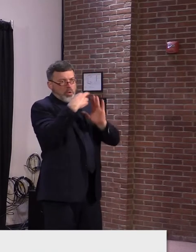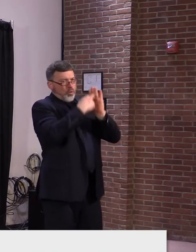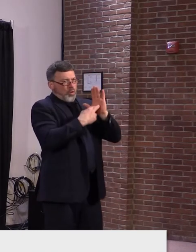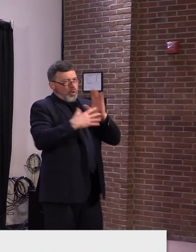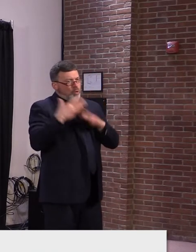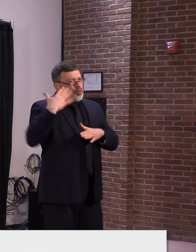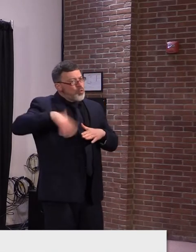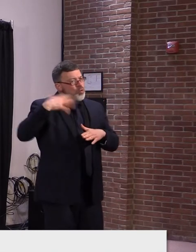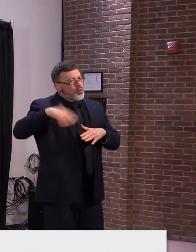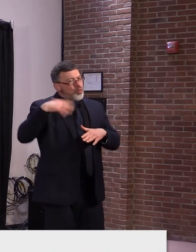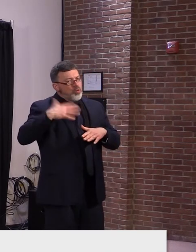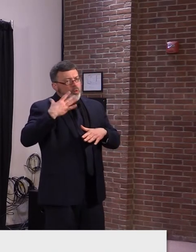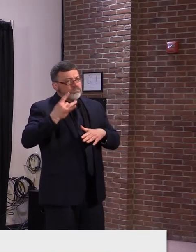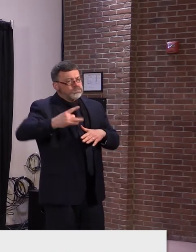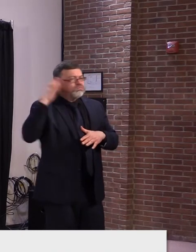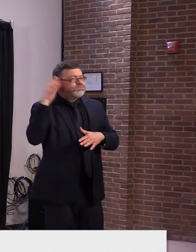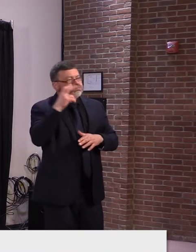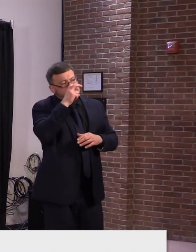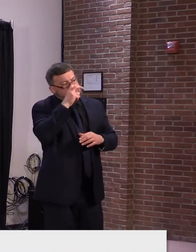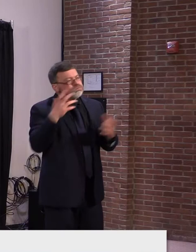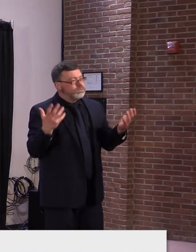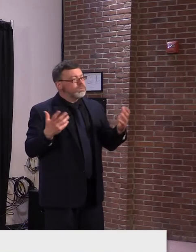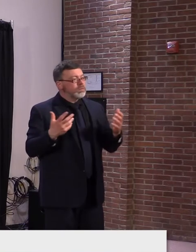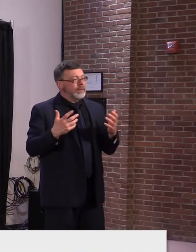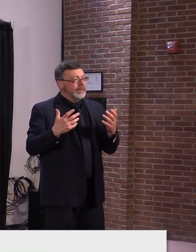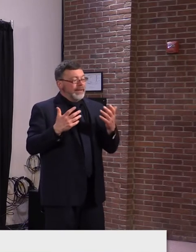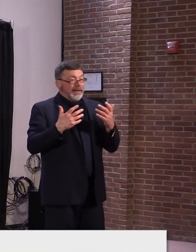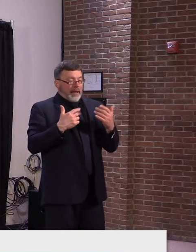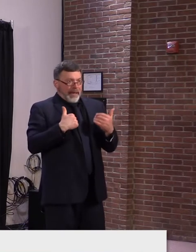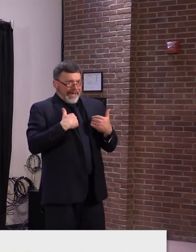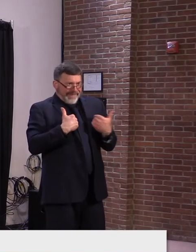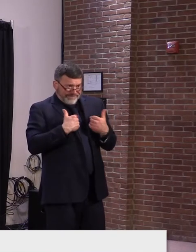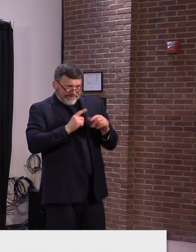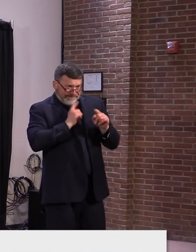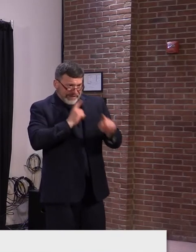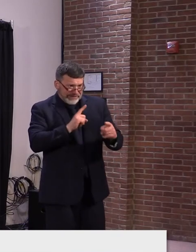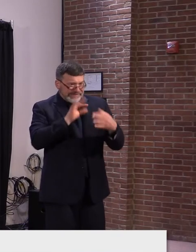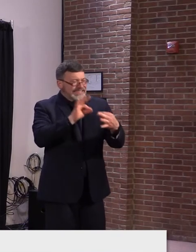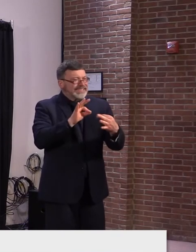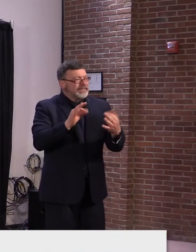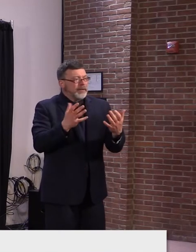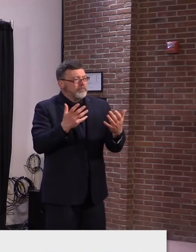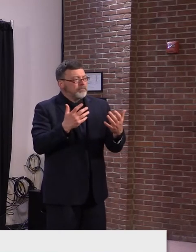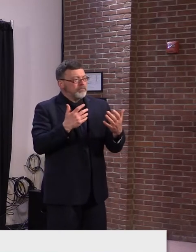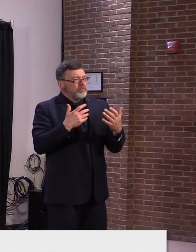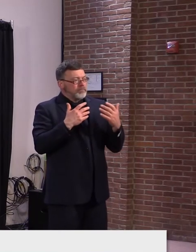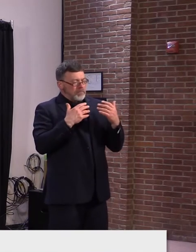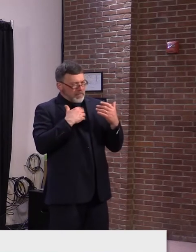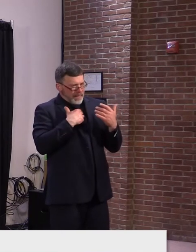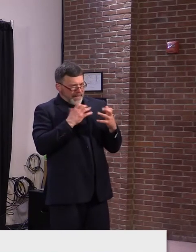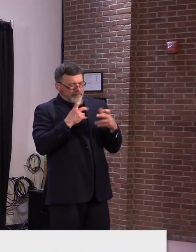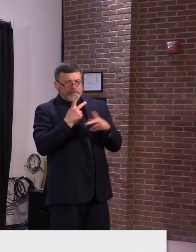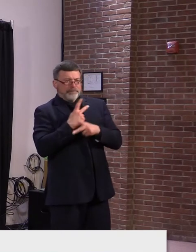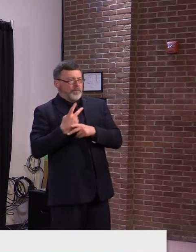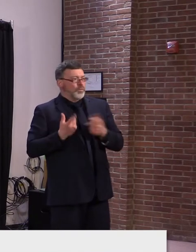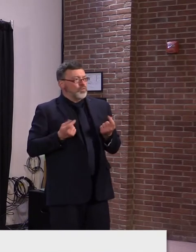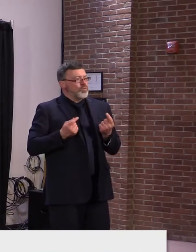I can get you a better answer from the experts, but basically, from my